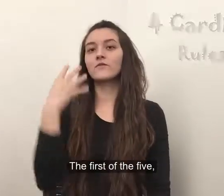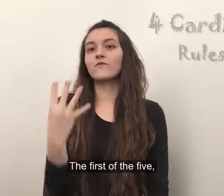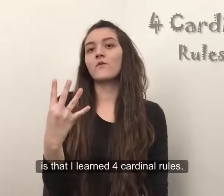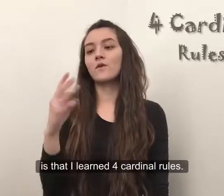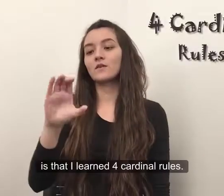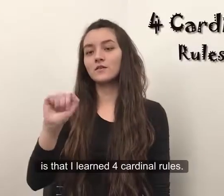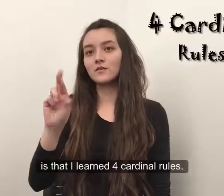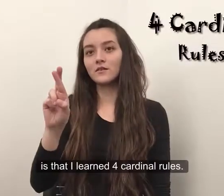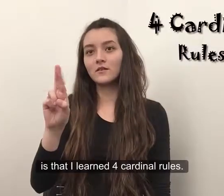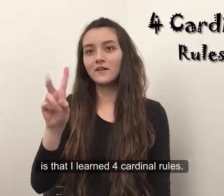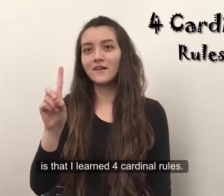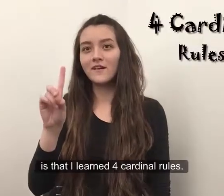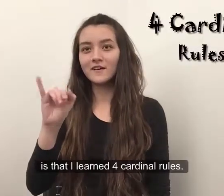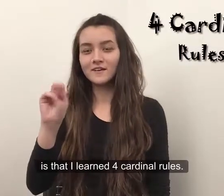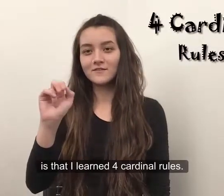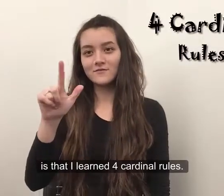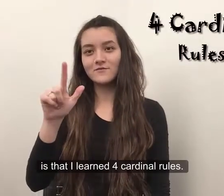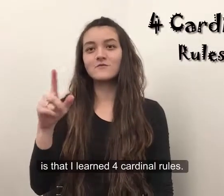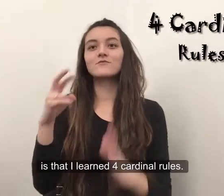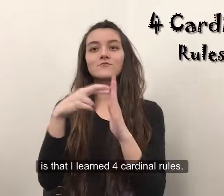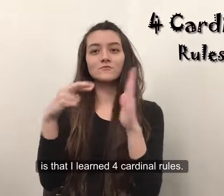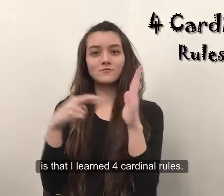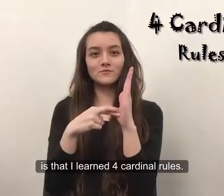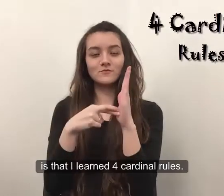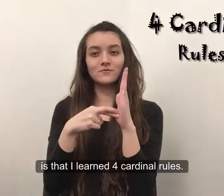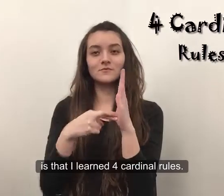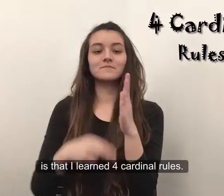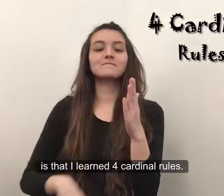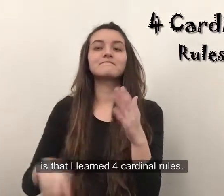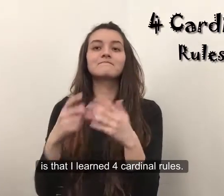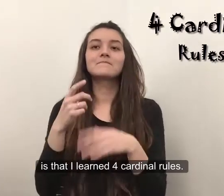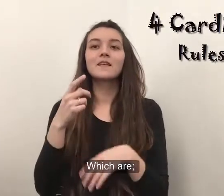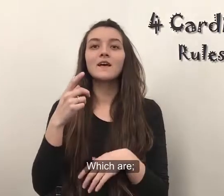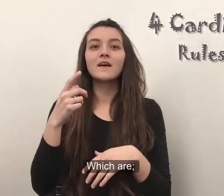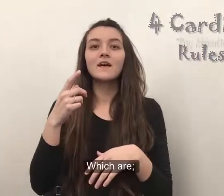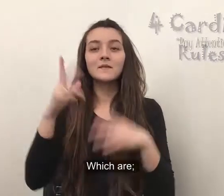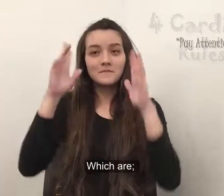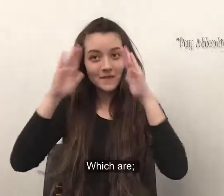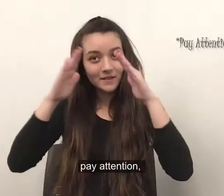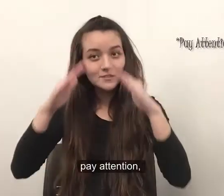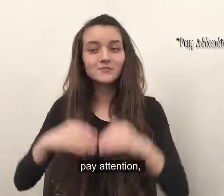is that I learned 4 cardinal rules, which are pay